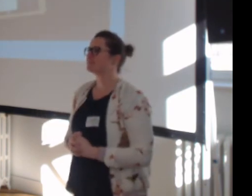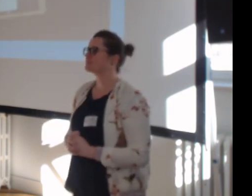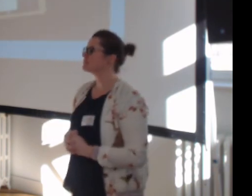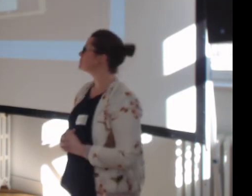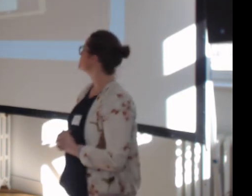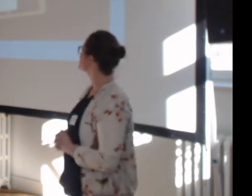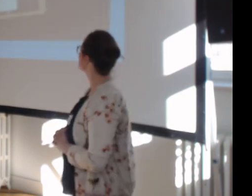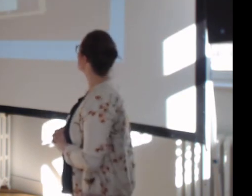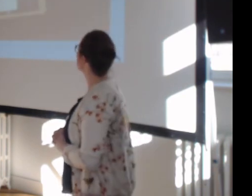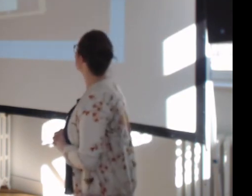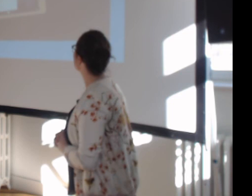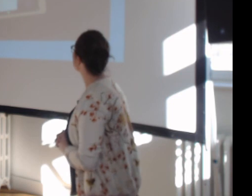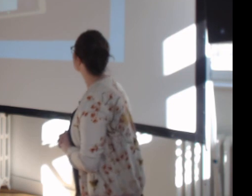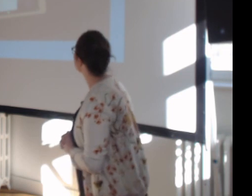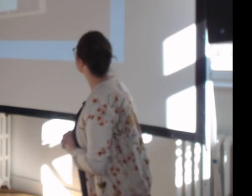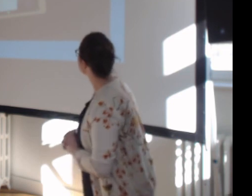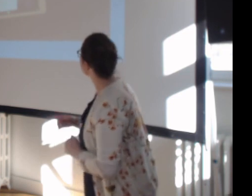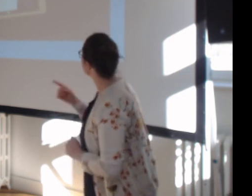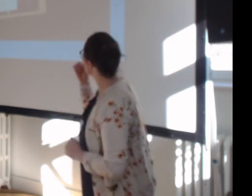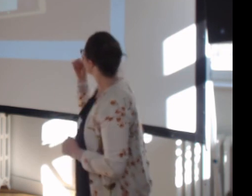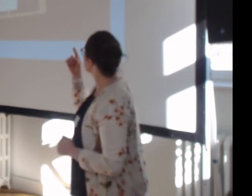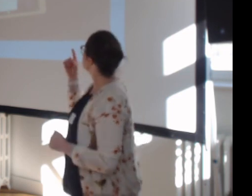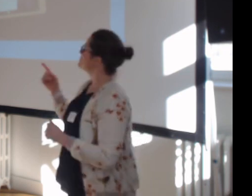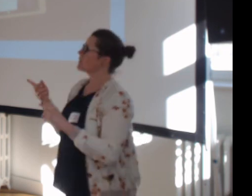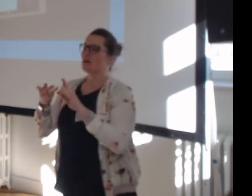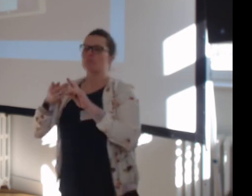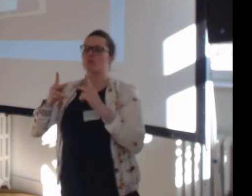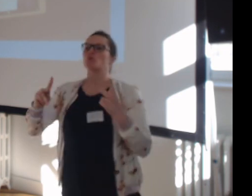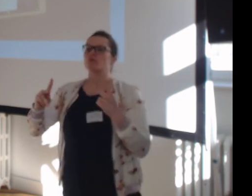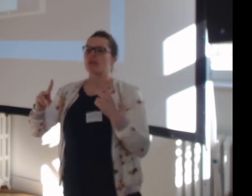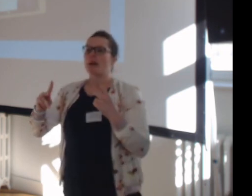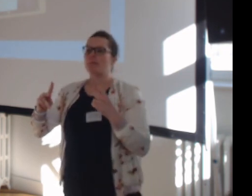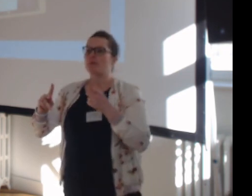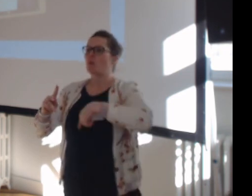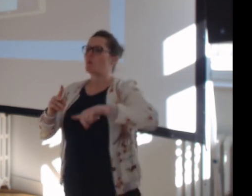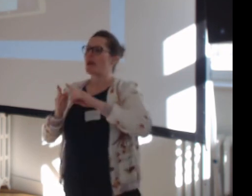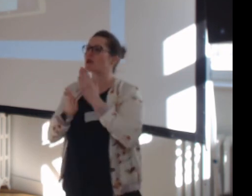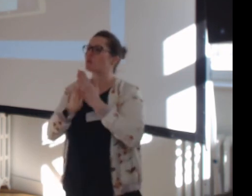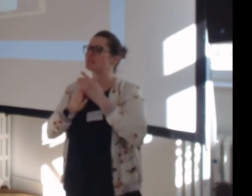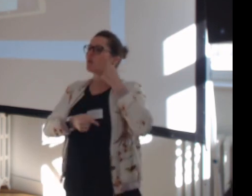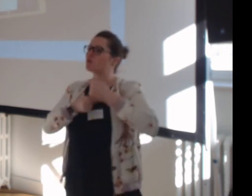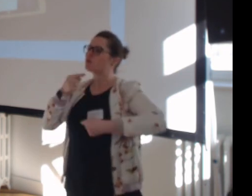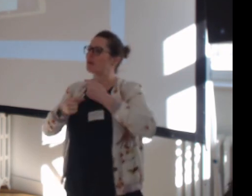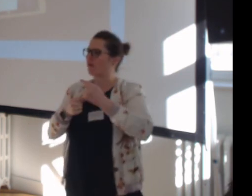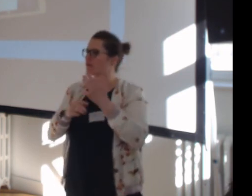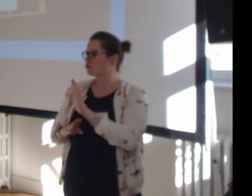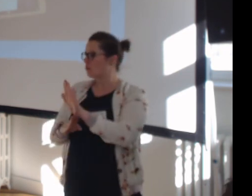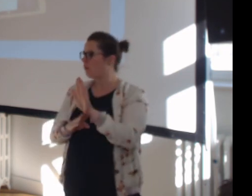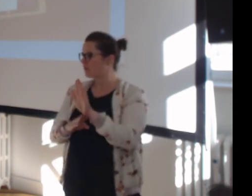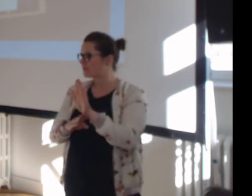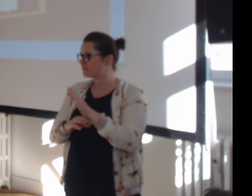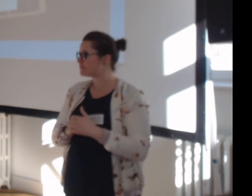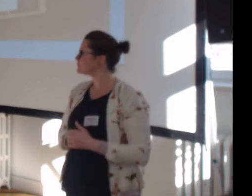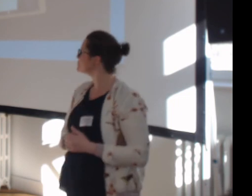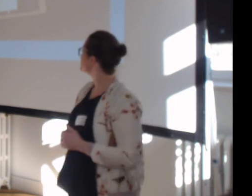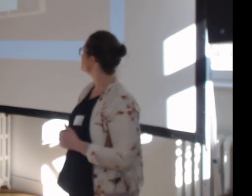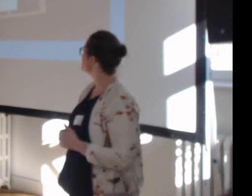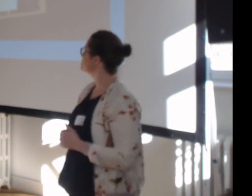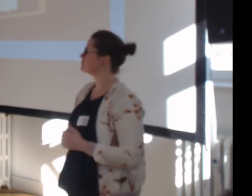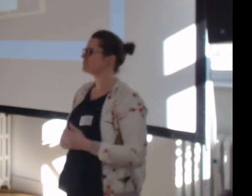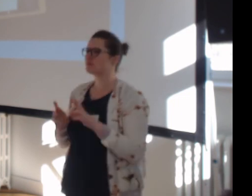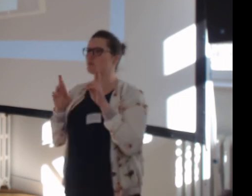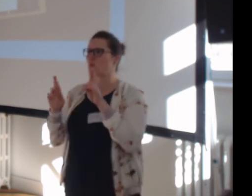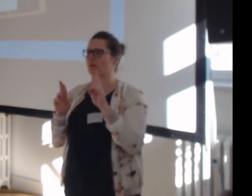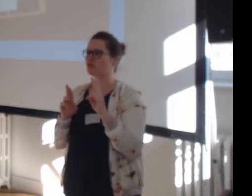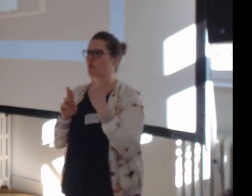One of the things we were able to do at the session was show some of the prototypes that we have developed through this project. So this is the second video I